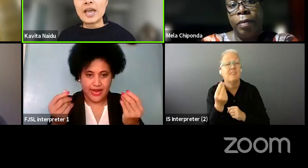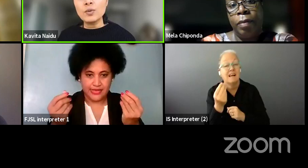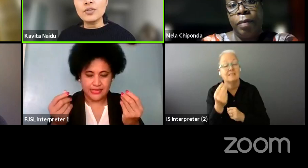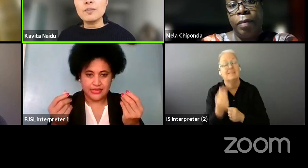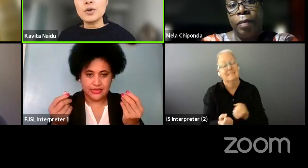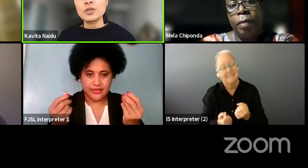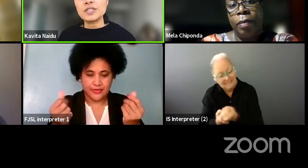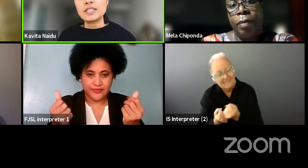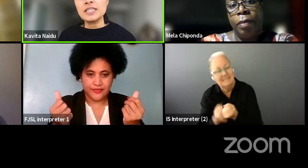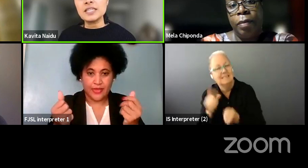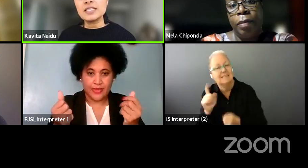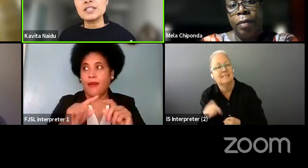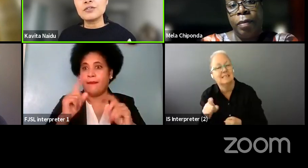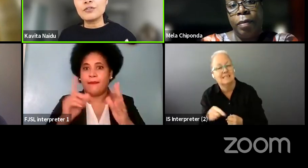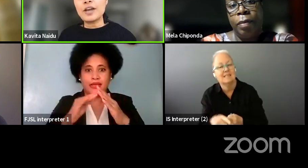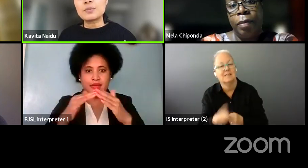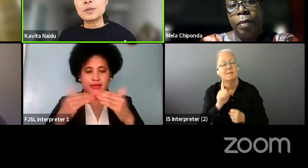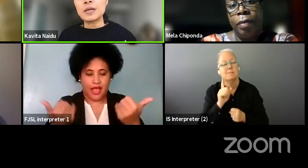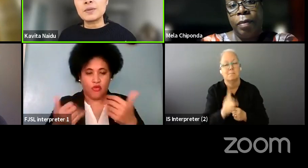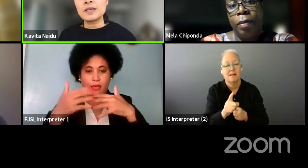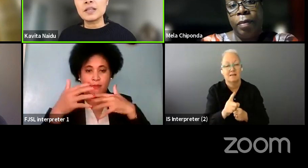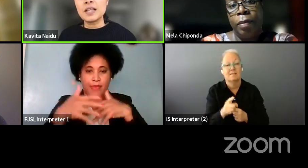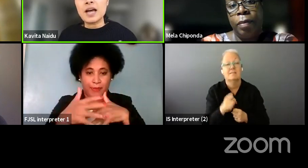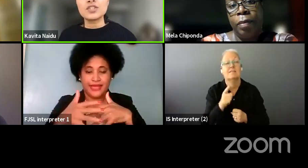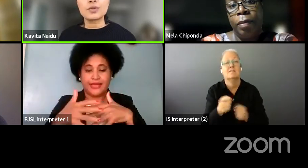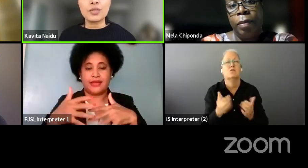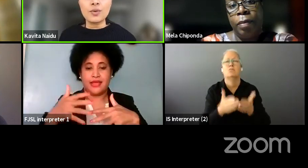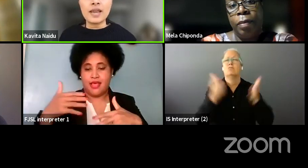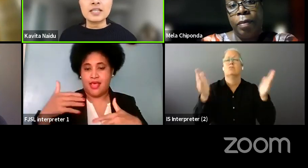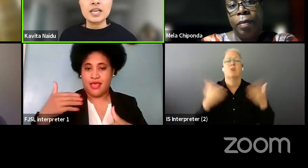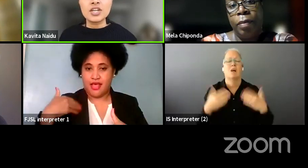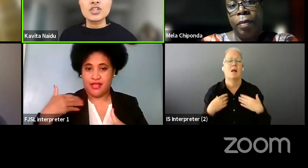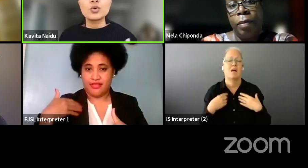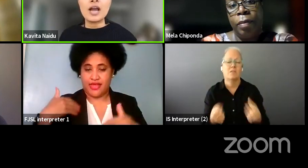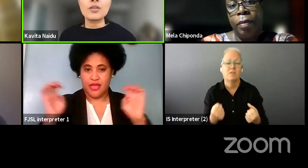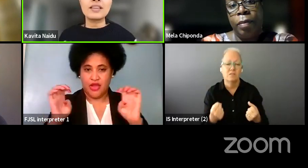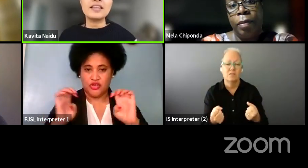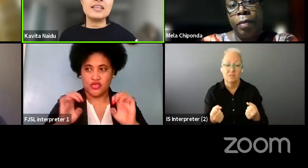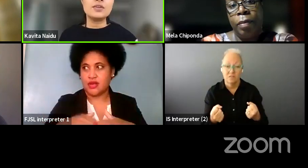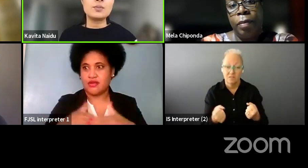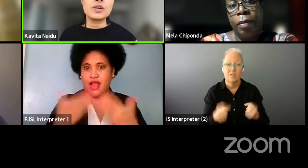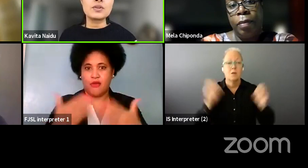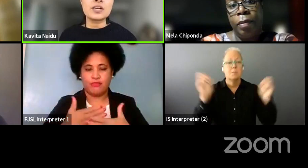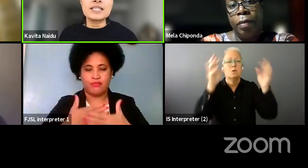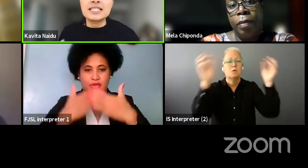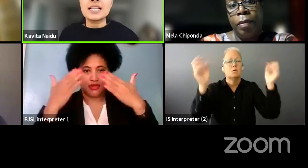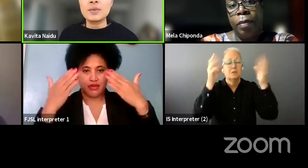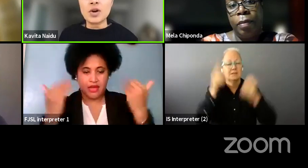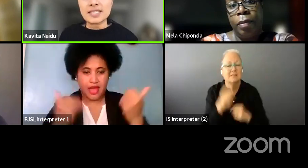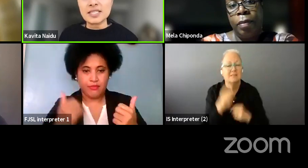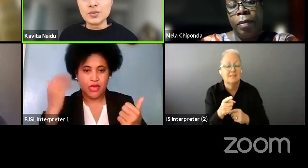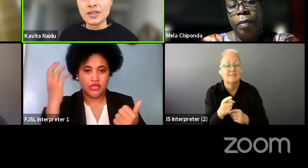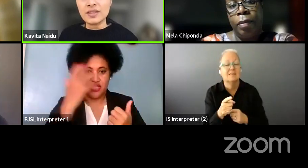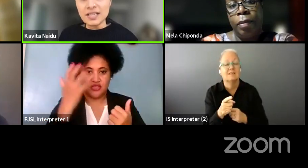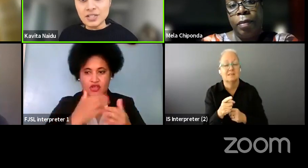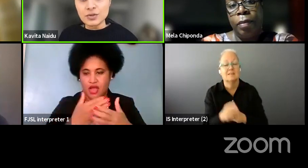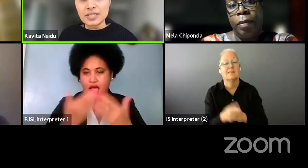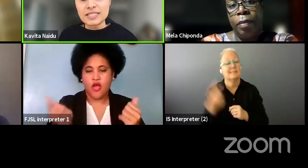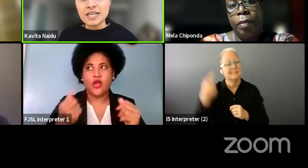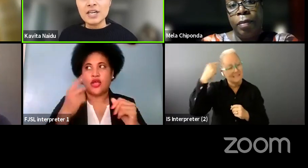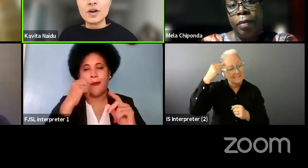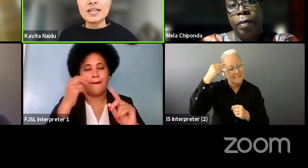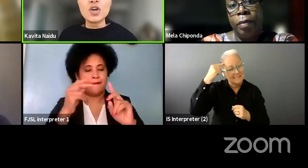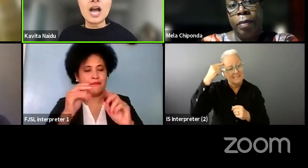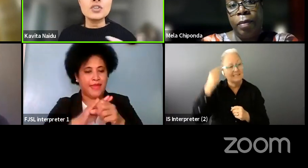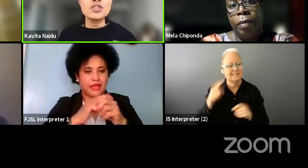public health emergency is in fact becoming a larger threat to how they can even prioritize the climate crisis within their